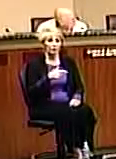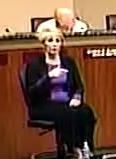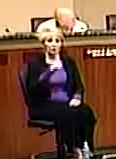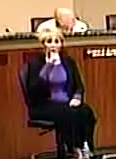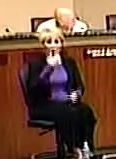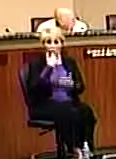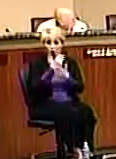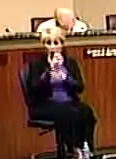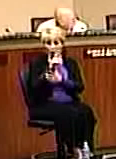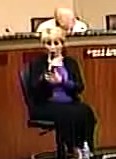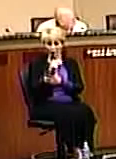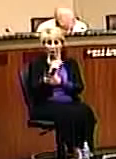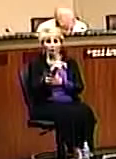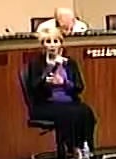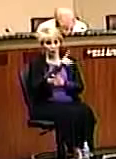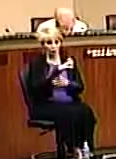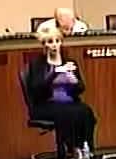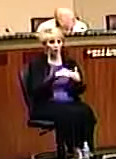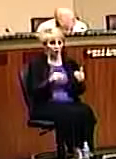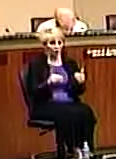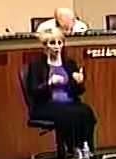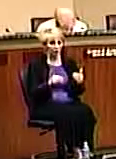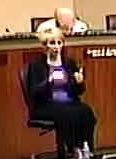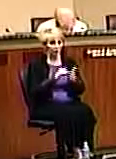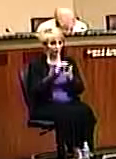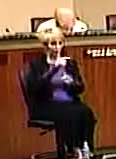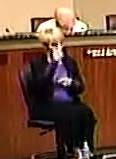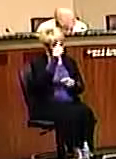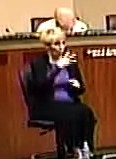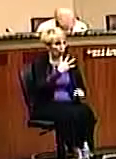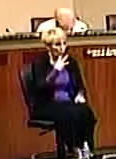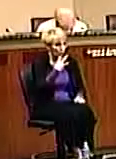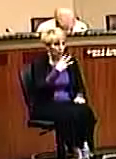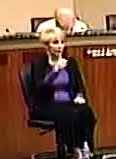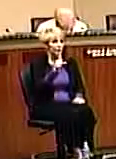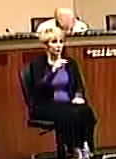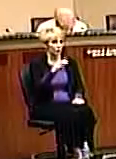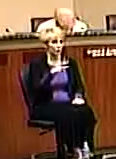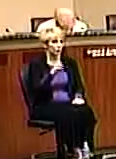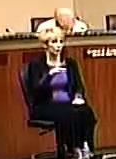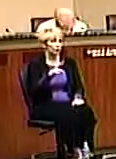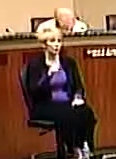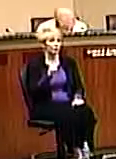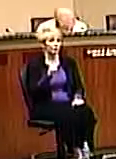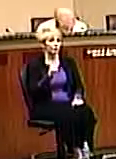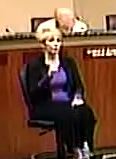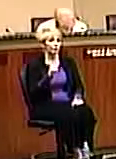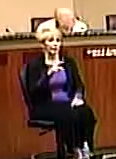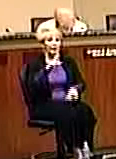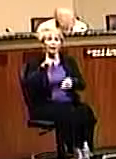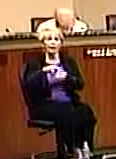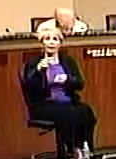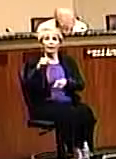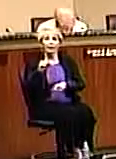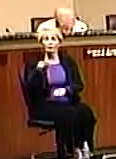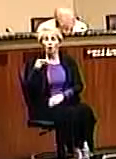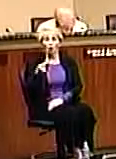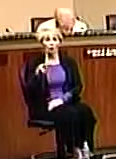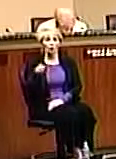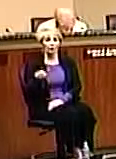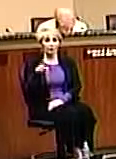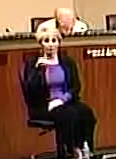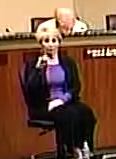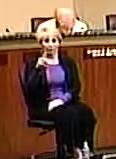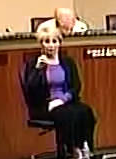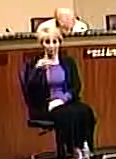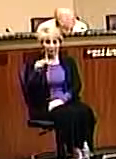credit worthy, $100. That's just for water and sewer. Natural gas only,